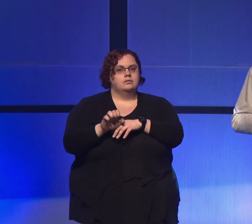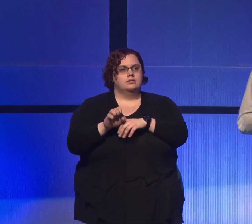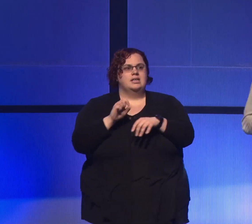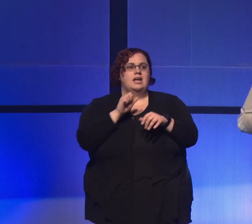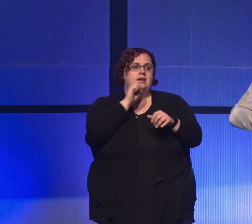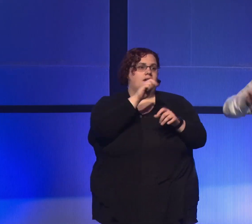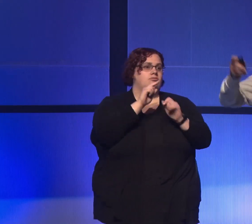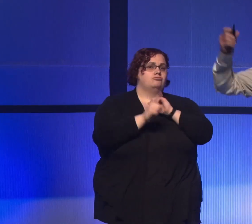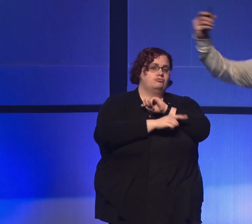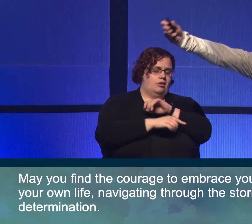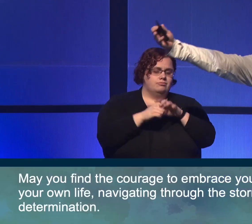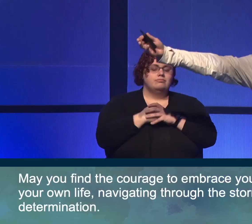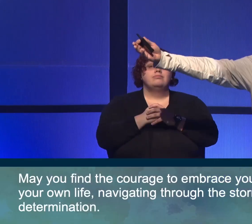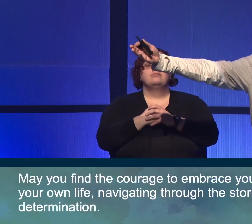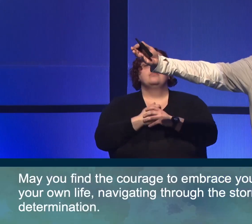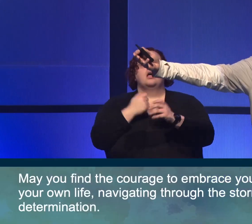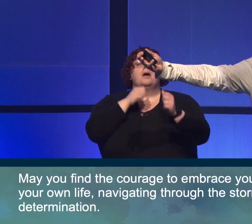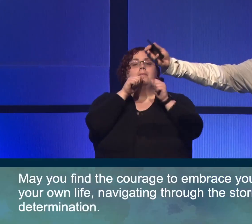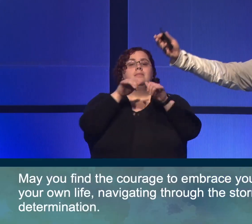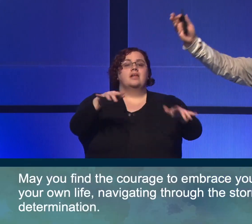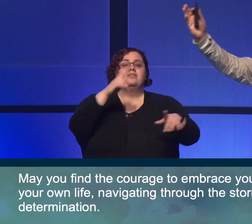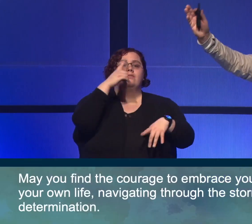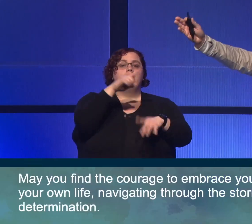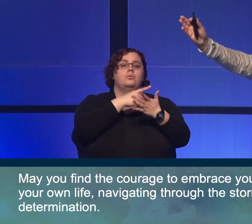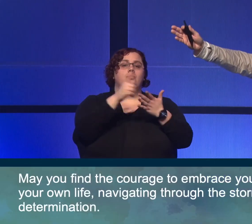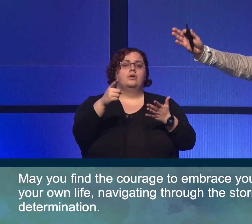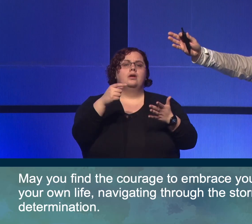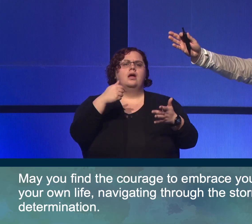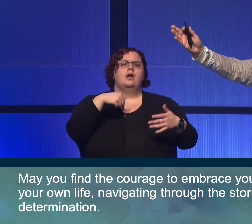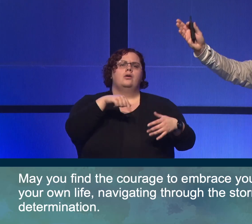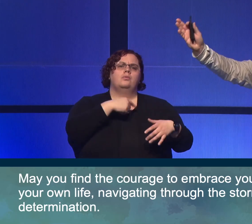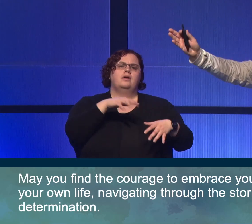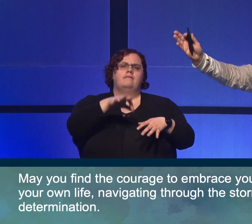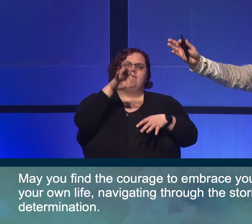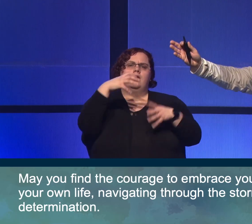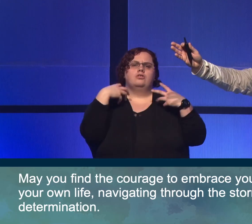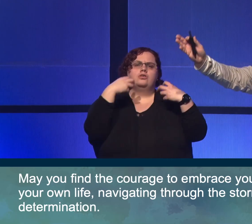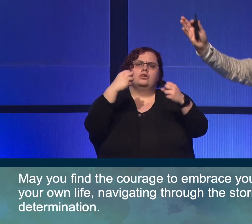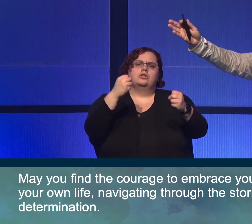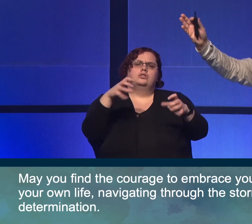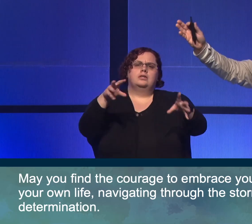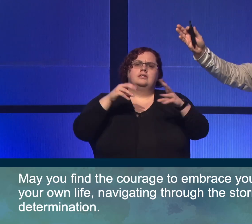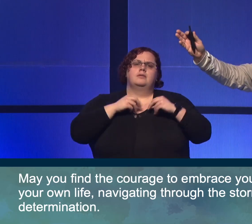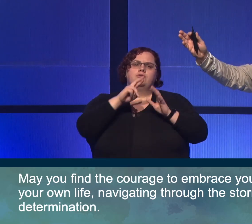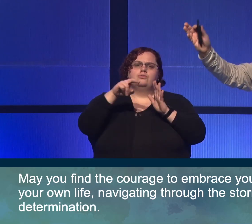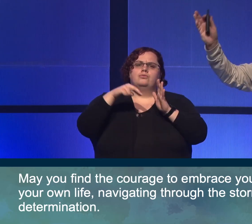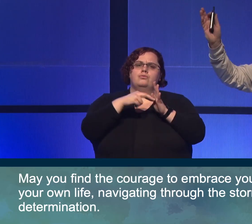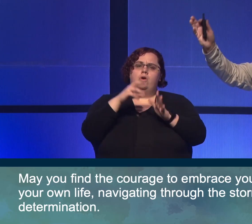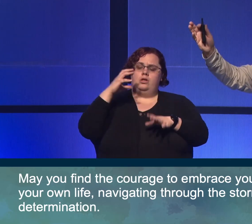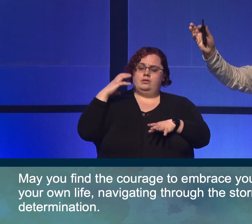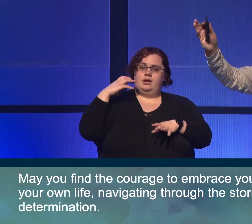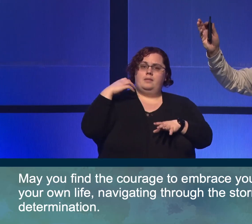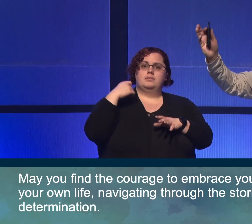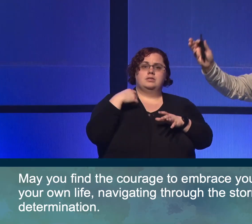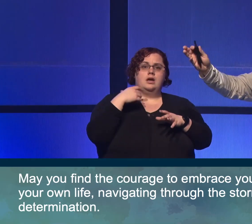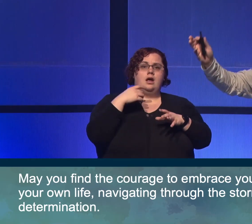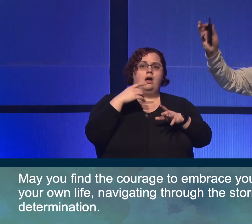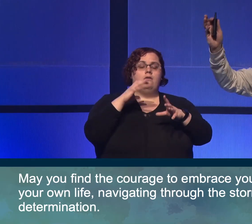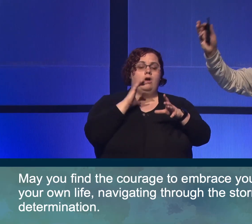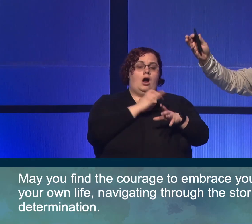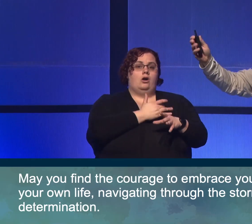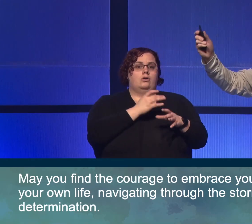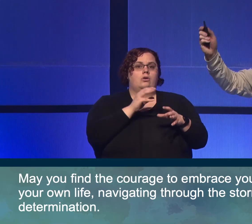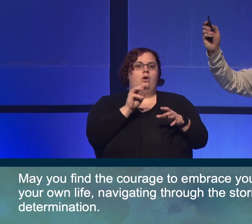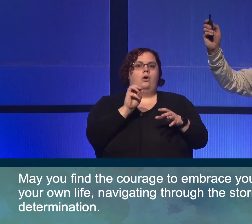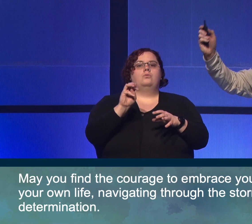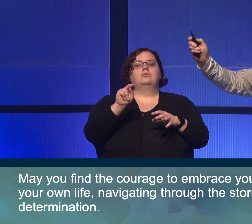of the trash today. All right, our blessing for the week. May you find the courage to embrace your role as the captain of your own life, navigating through the storms